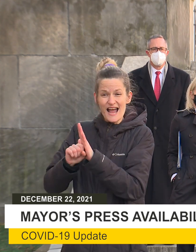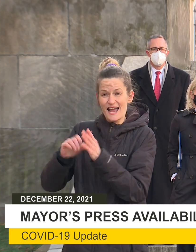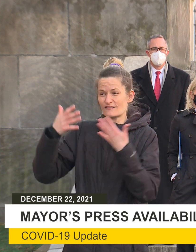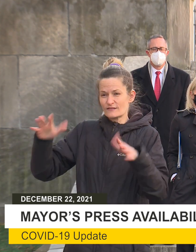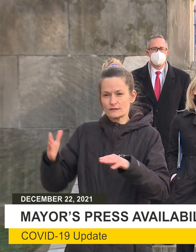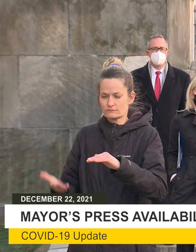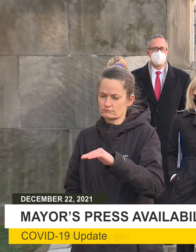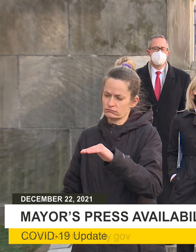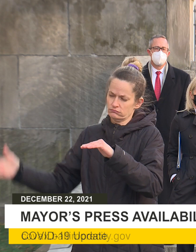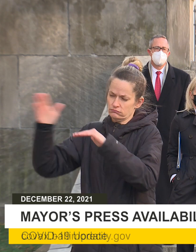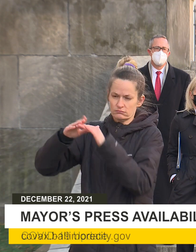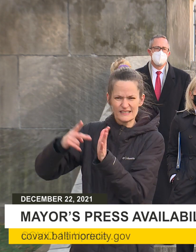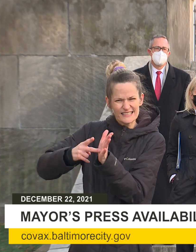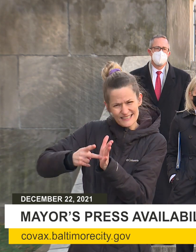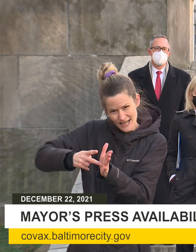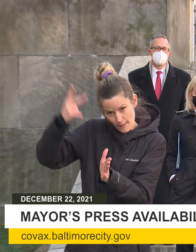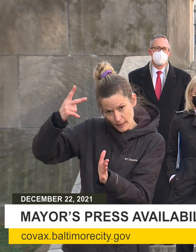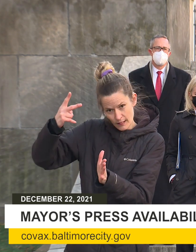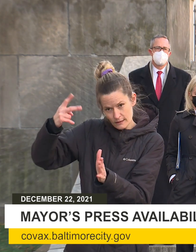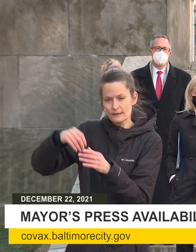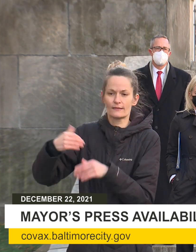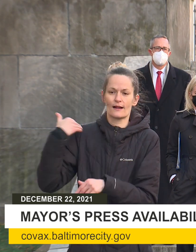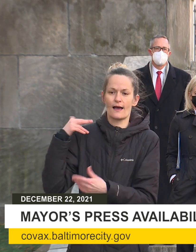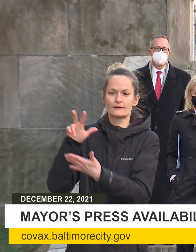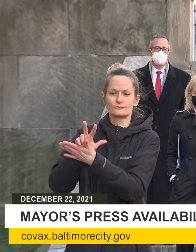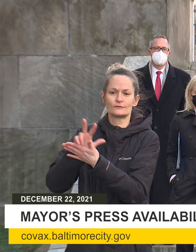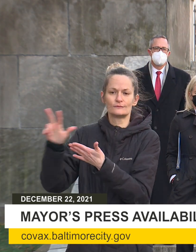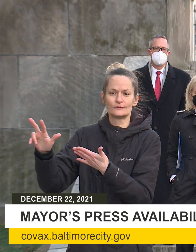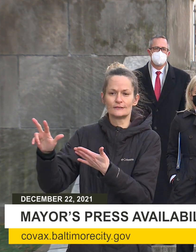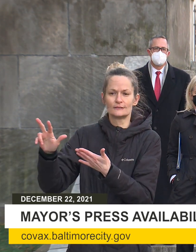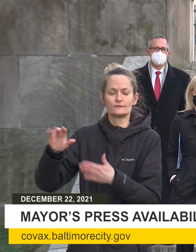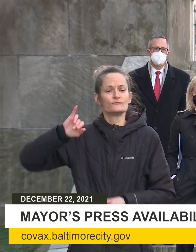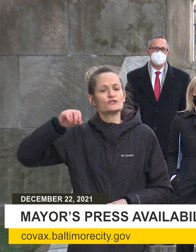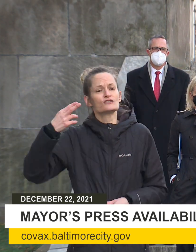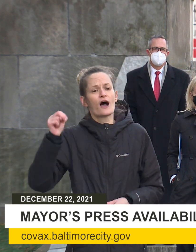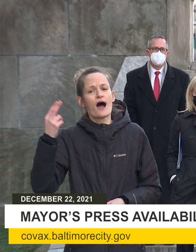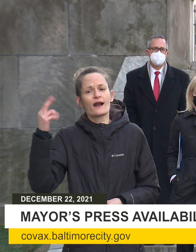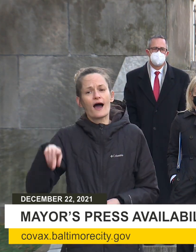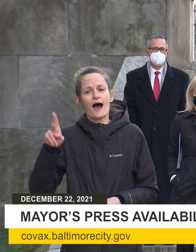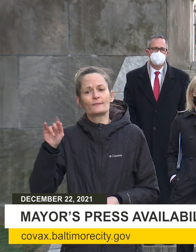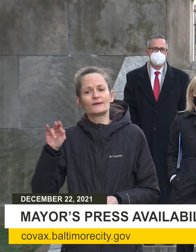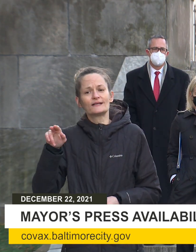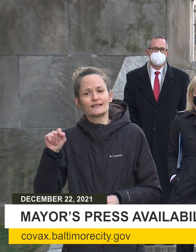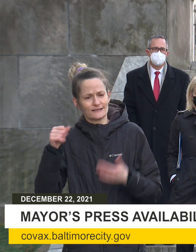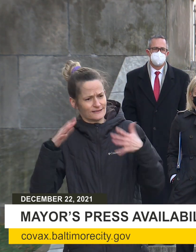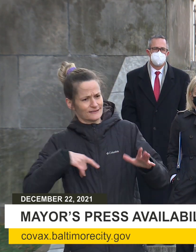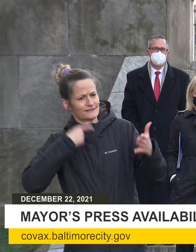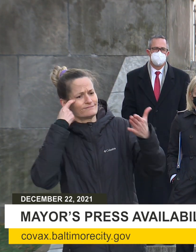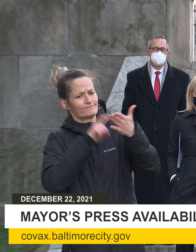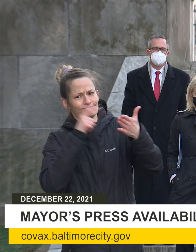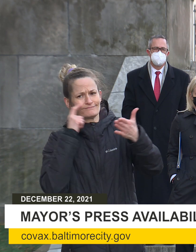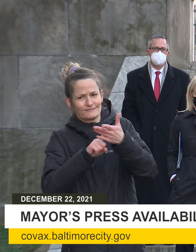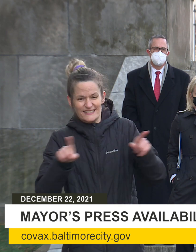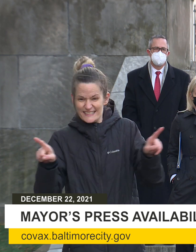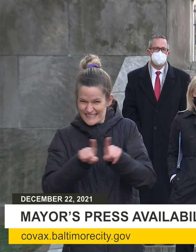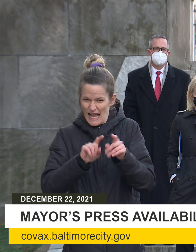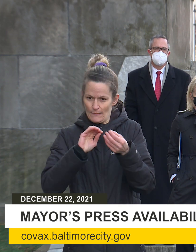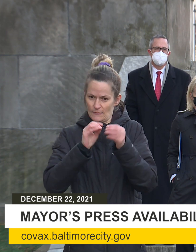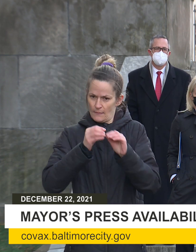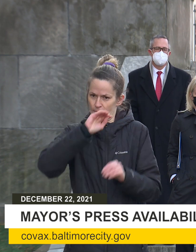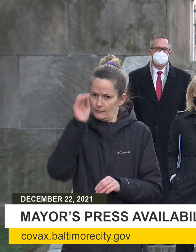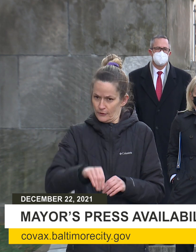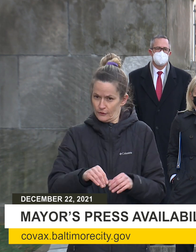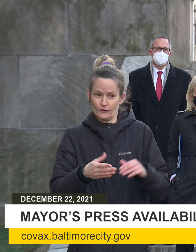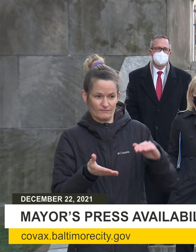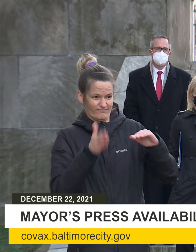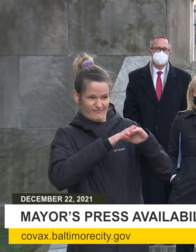Johns Hopkins Hospital, we have seen that same increase that Marcos talked about in terms of the numbers